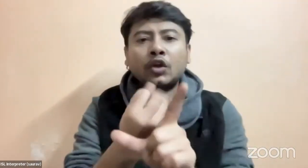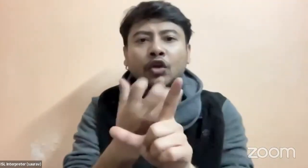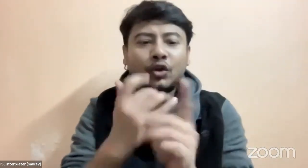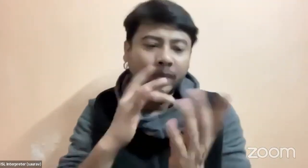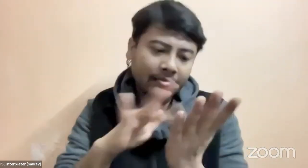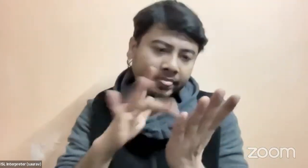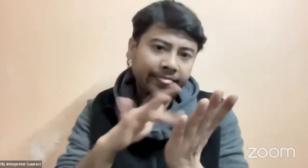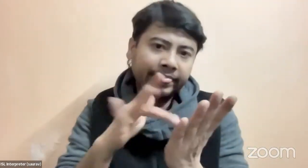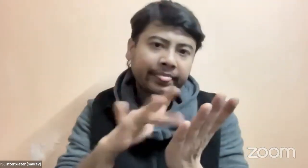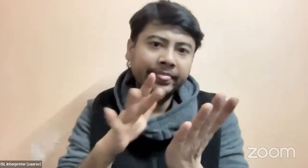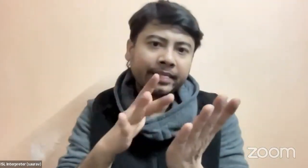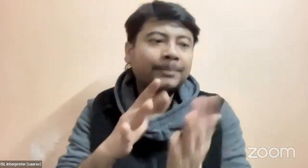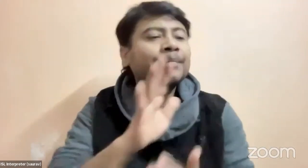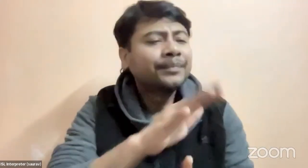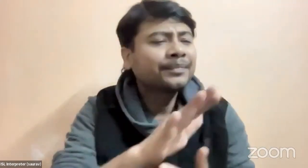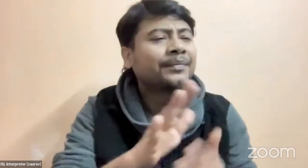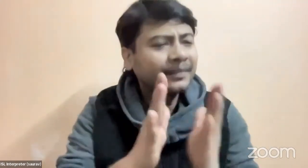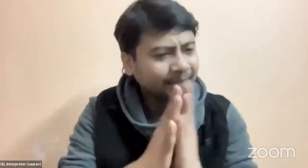time.